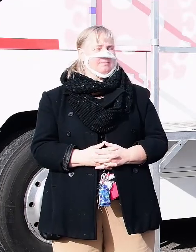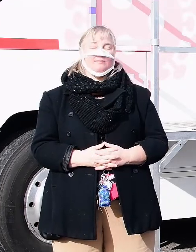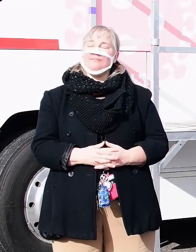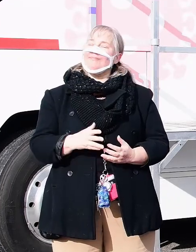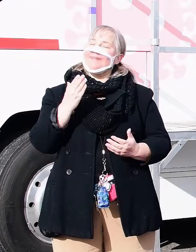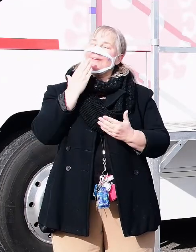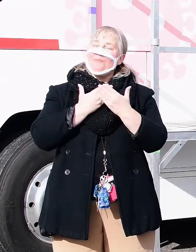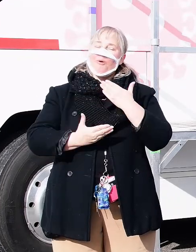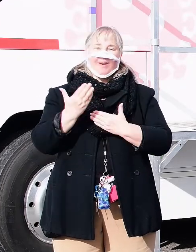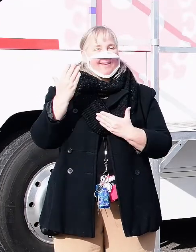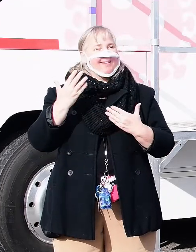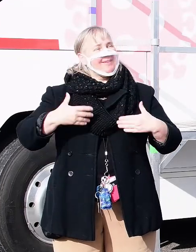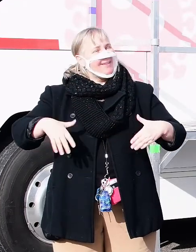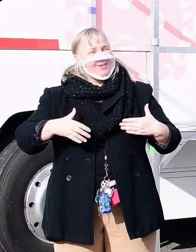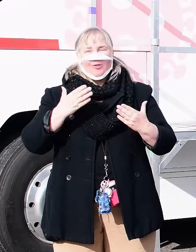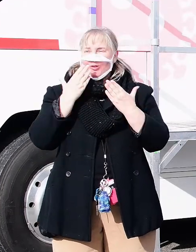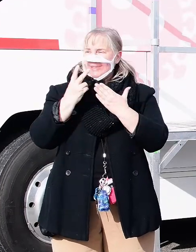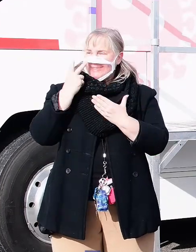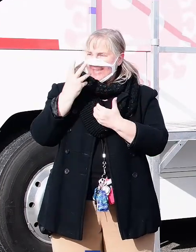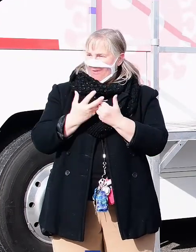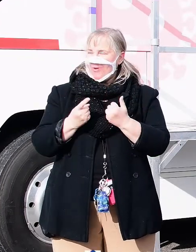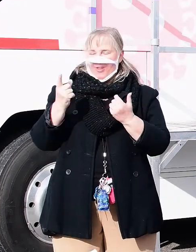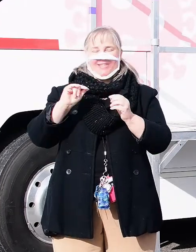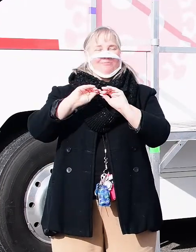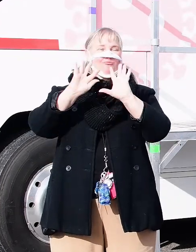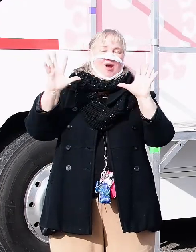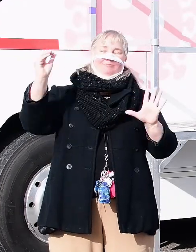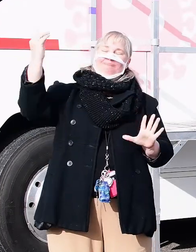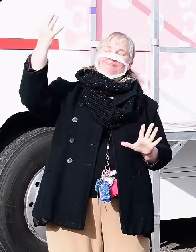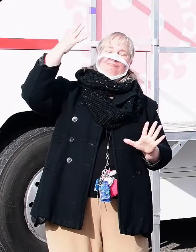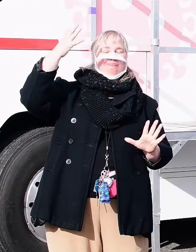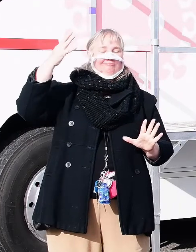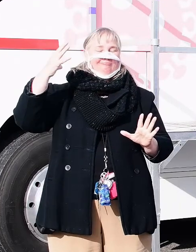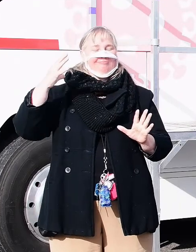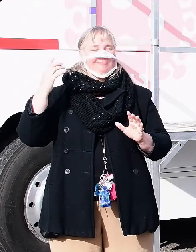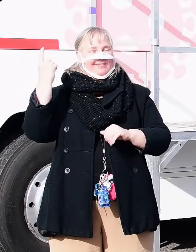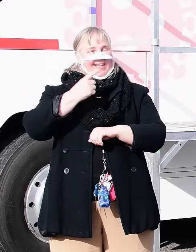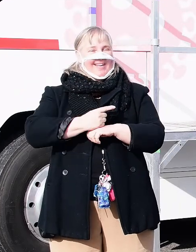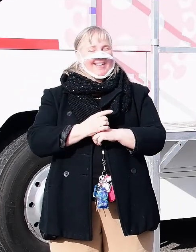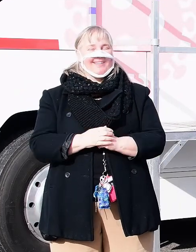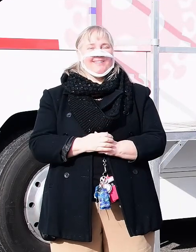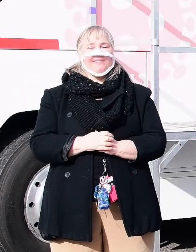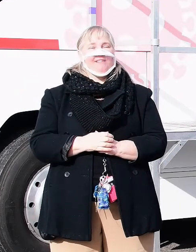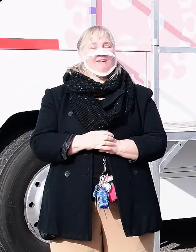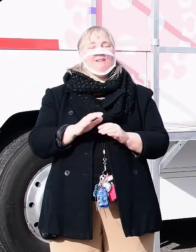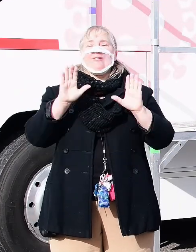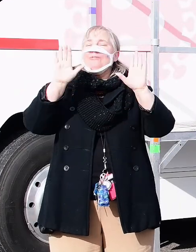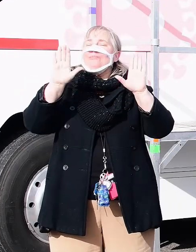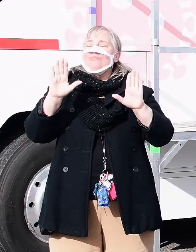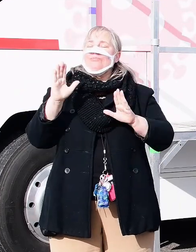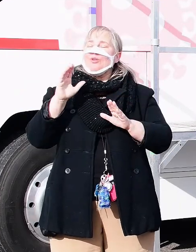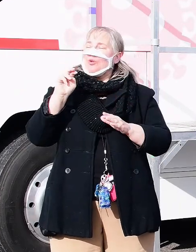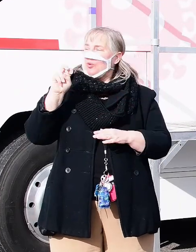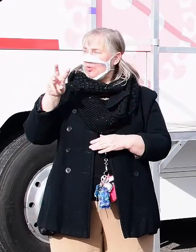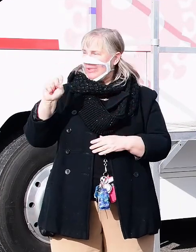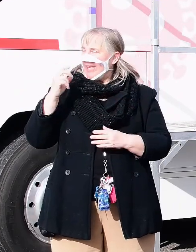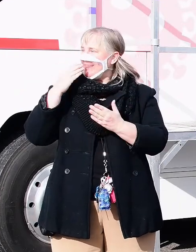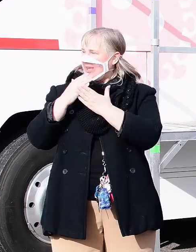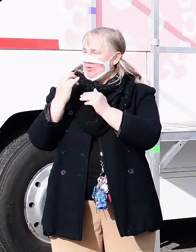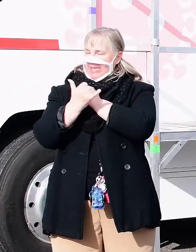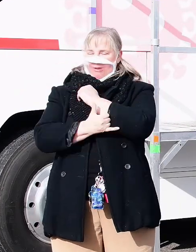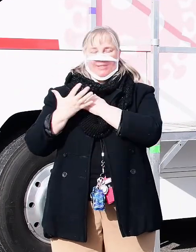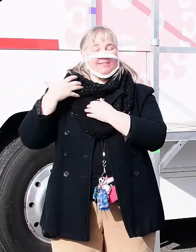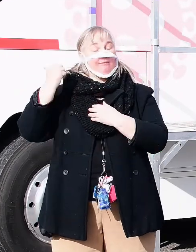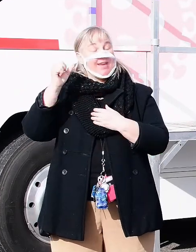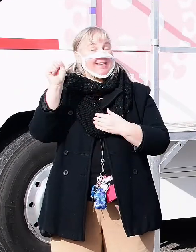Good morning. So good to see everyone on this bright, sunshiny day, and great news. And thank you, County Executive. And